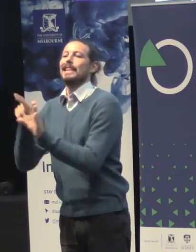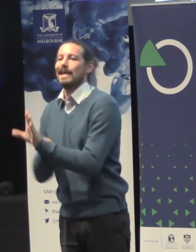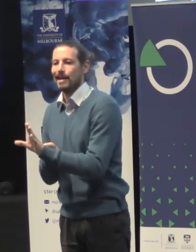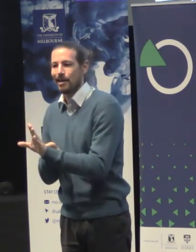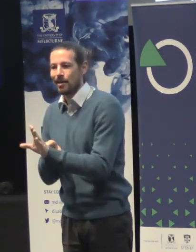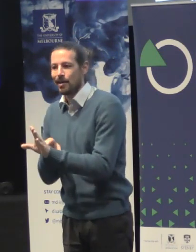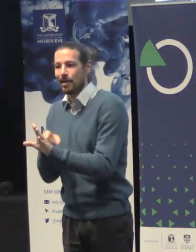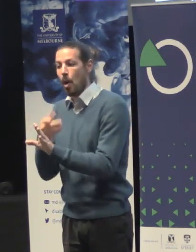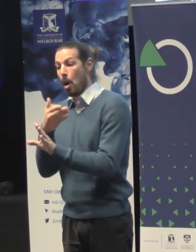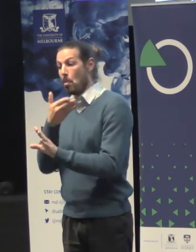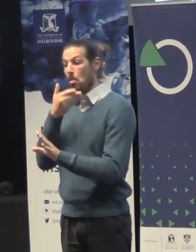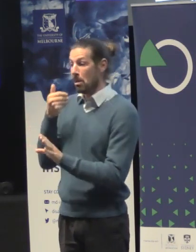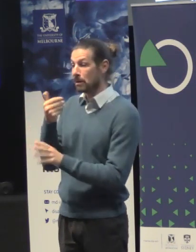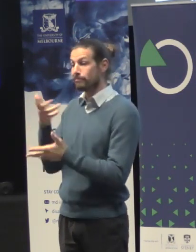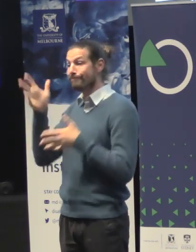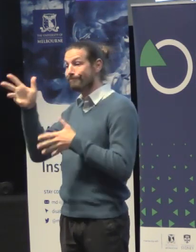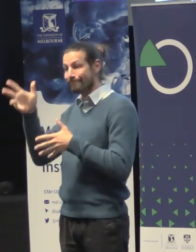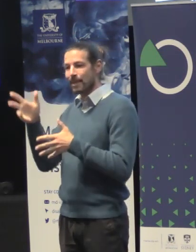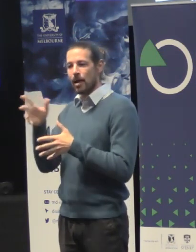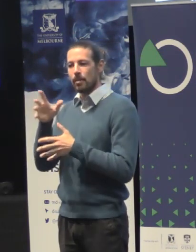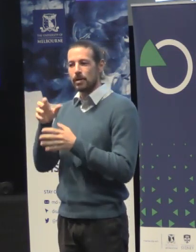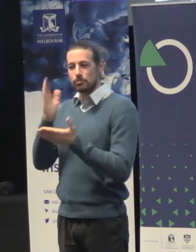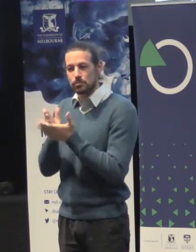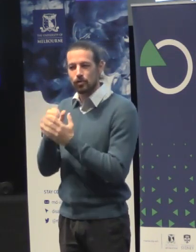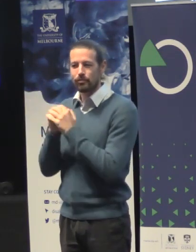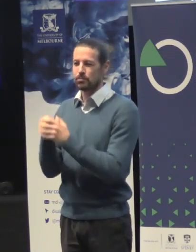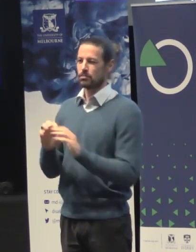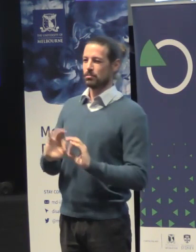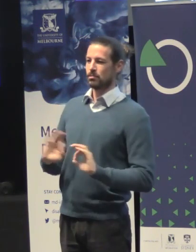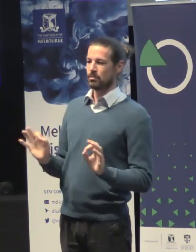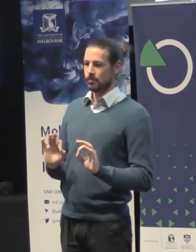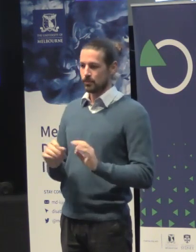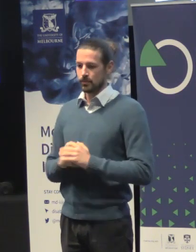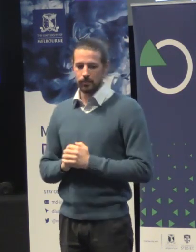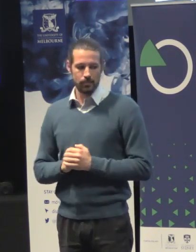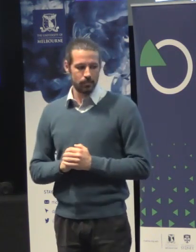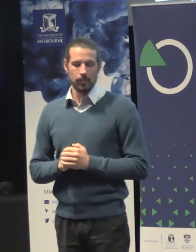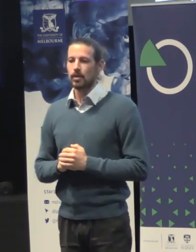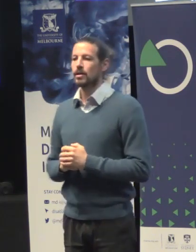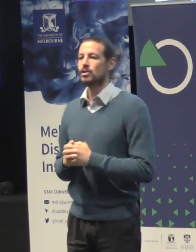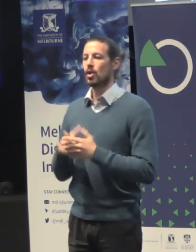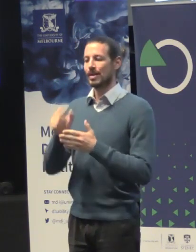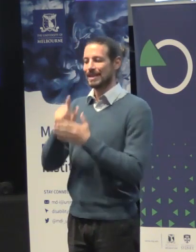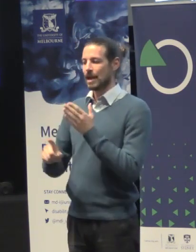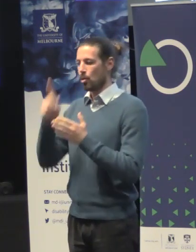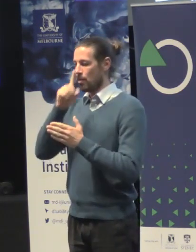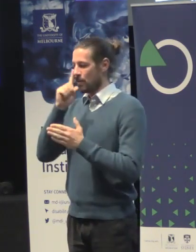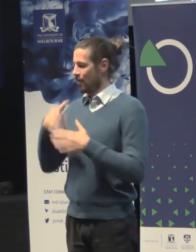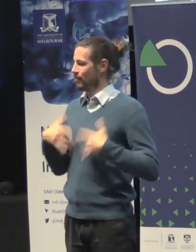weren't necessarily friends. And in terms of boundaries, the disabled people often had no